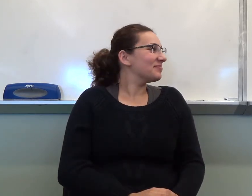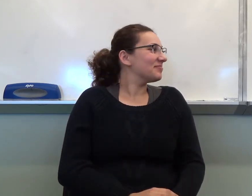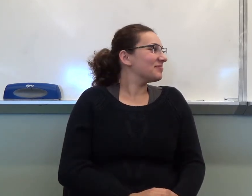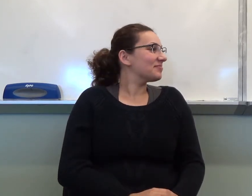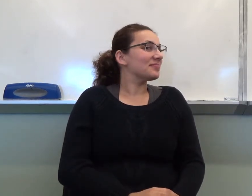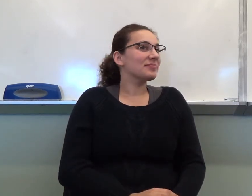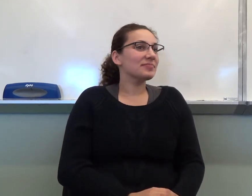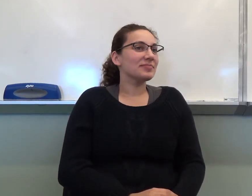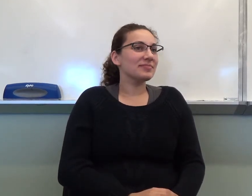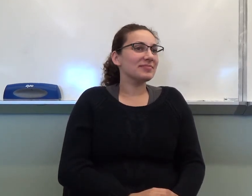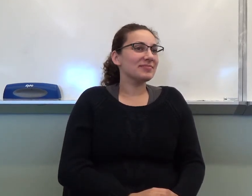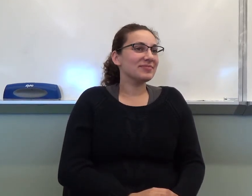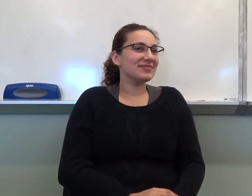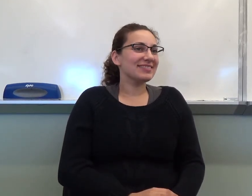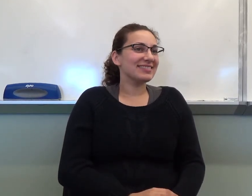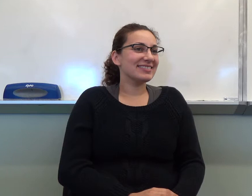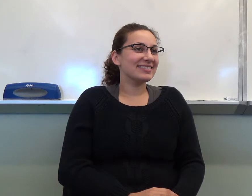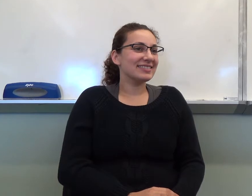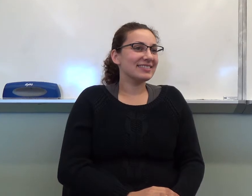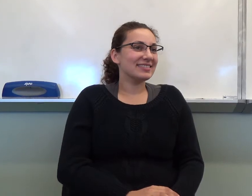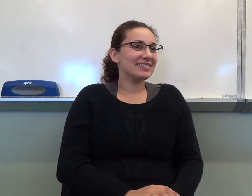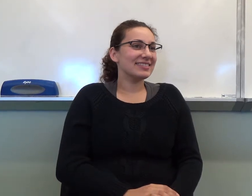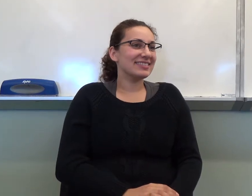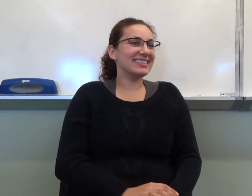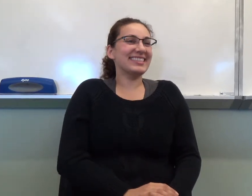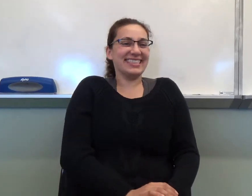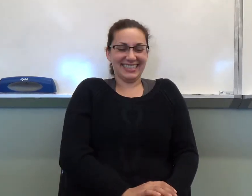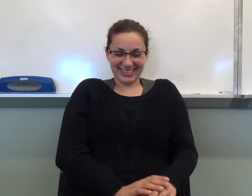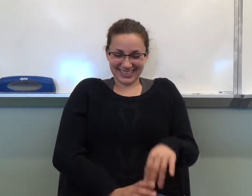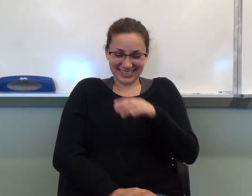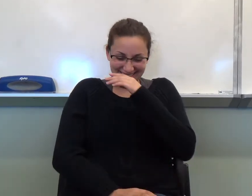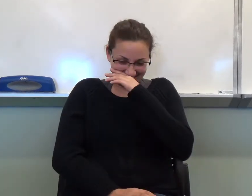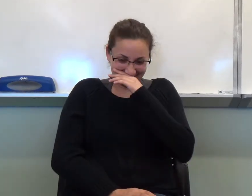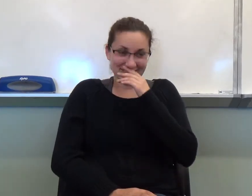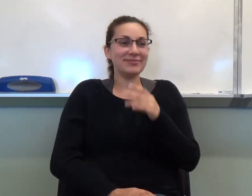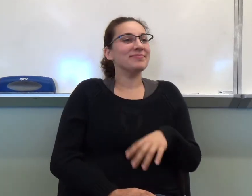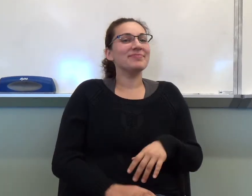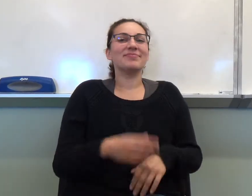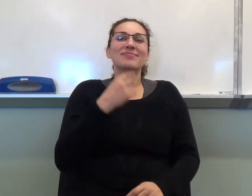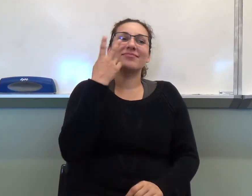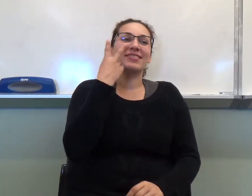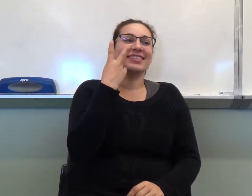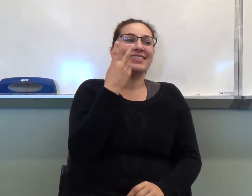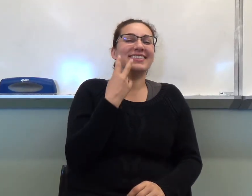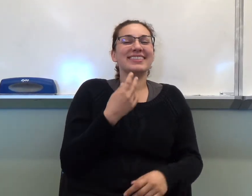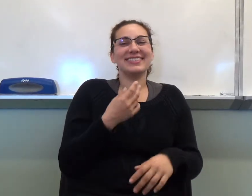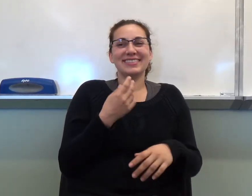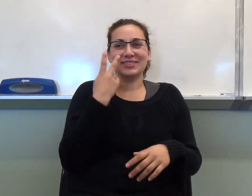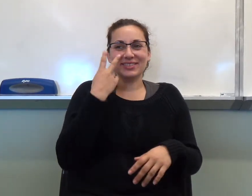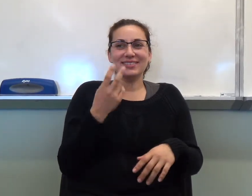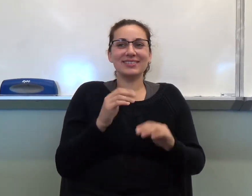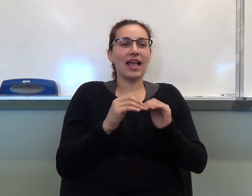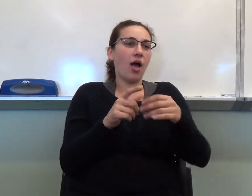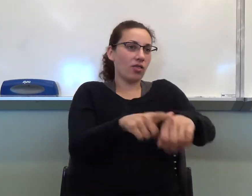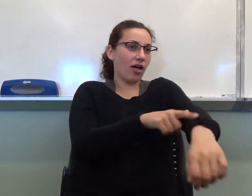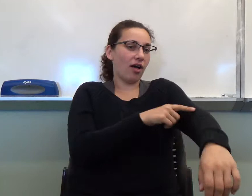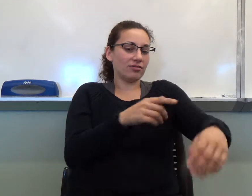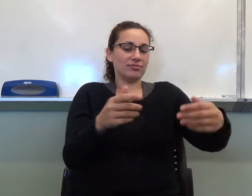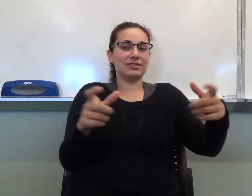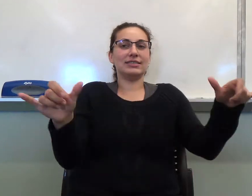Well, let's get some feeling for how long these things are and how big these things are. A bottle of canola oil